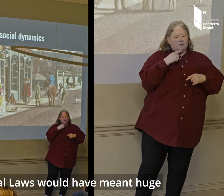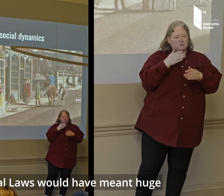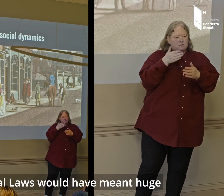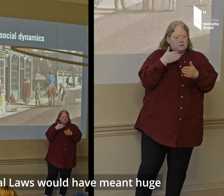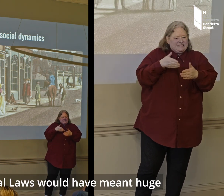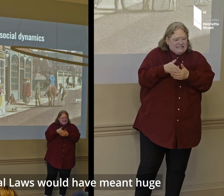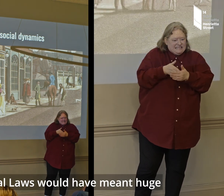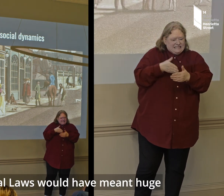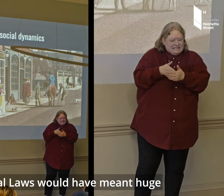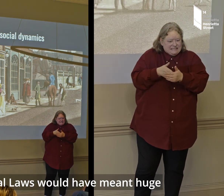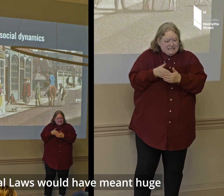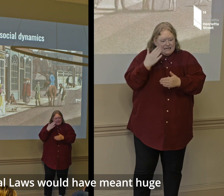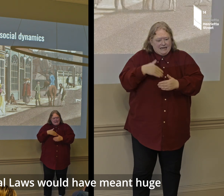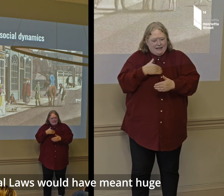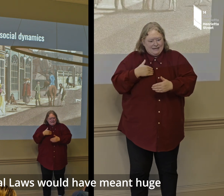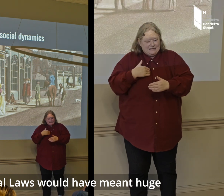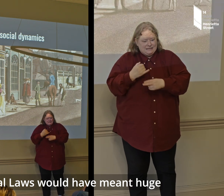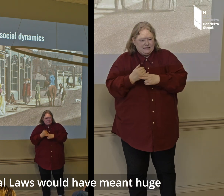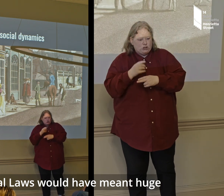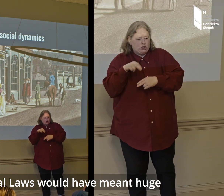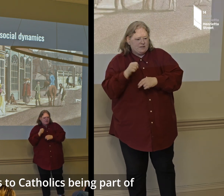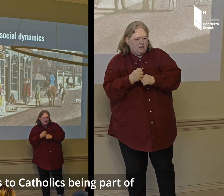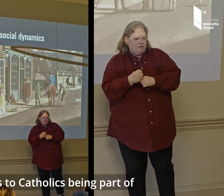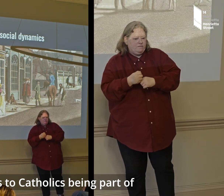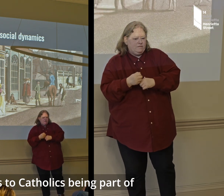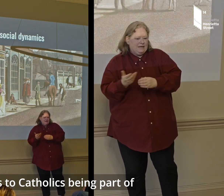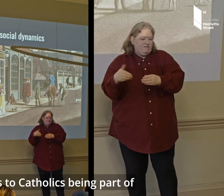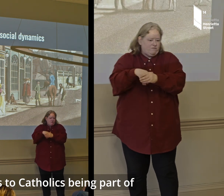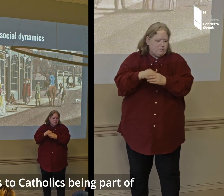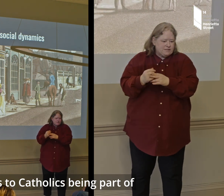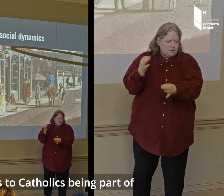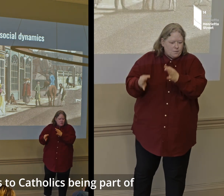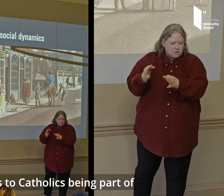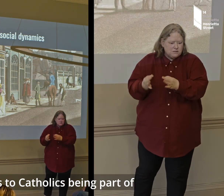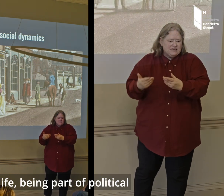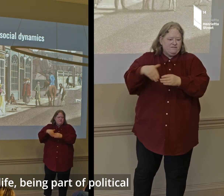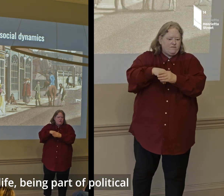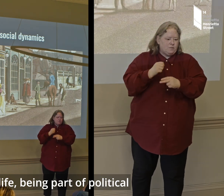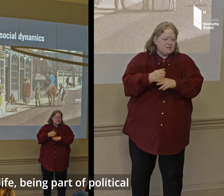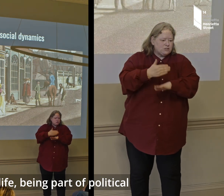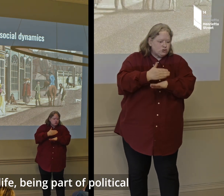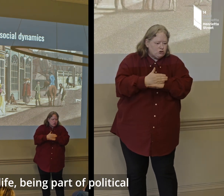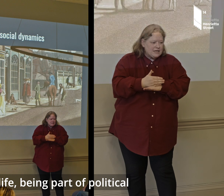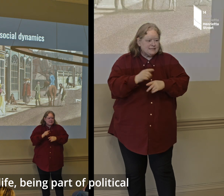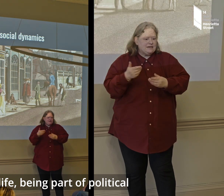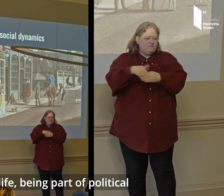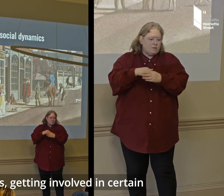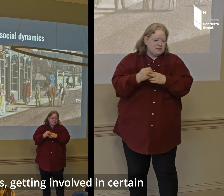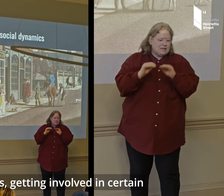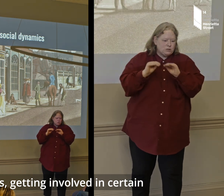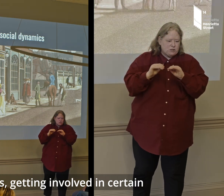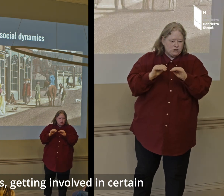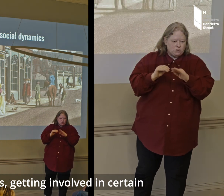And the penal laws would have meant huge barriers to Catholics being part of social life, being part of